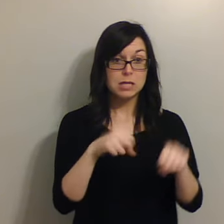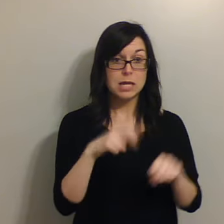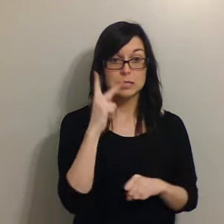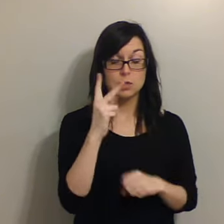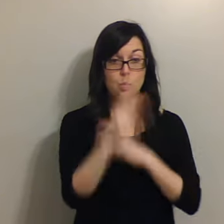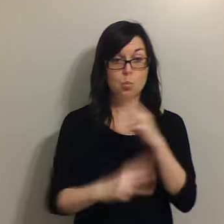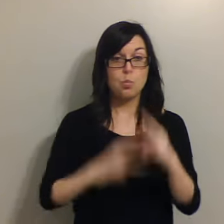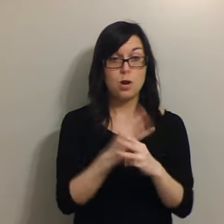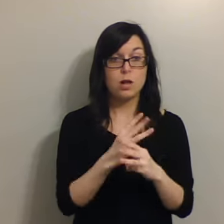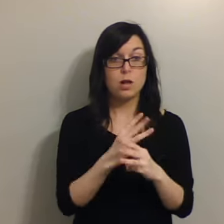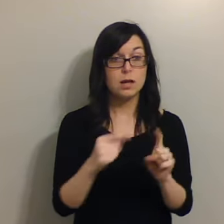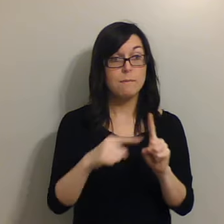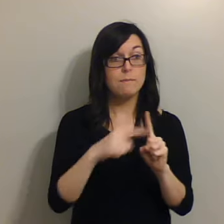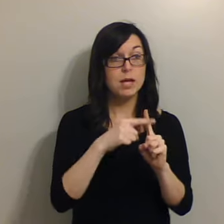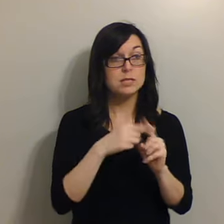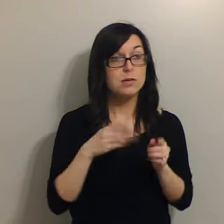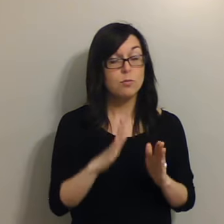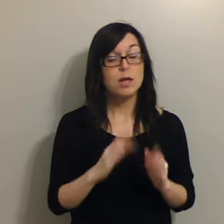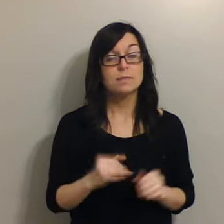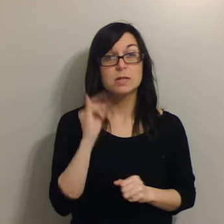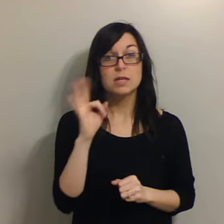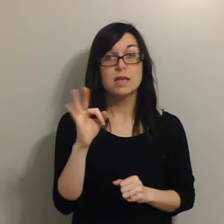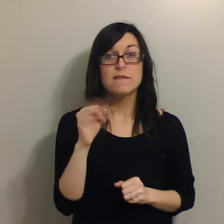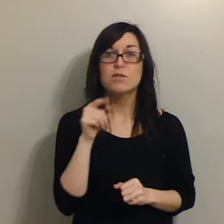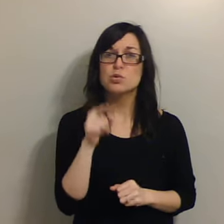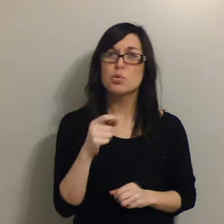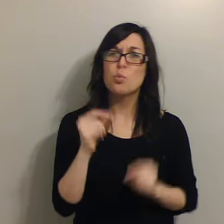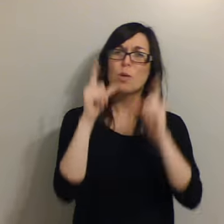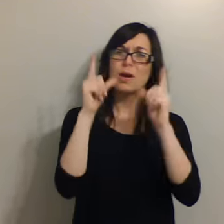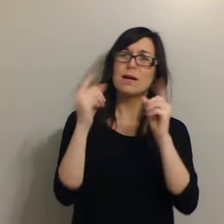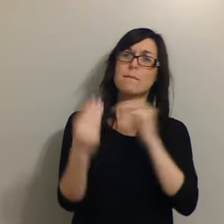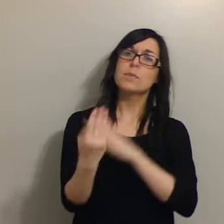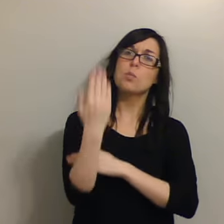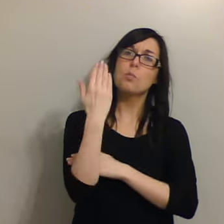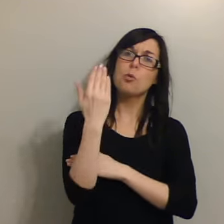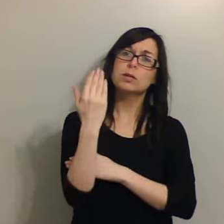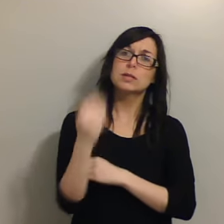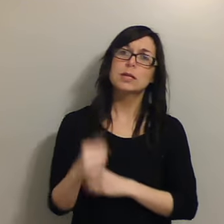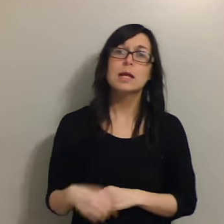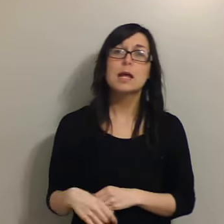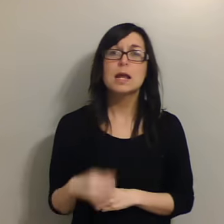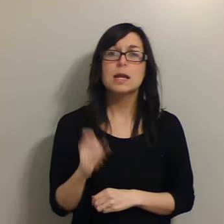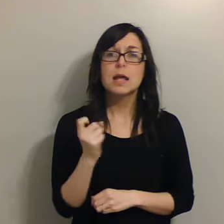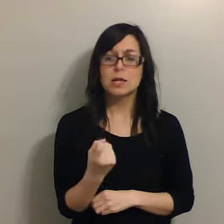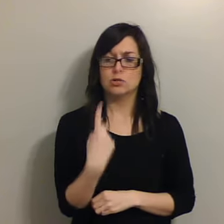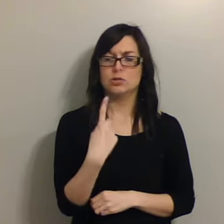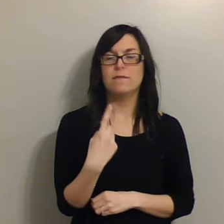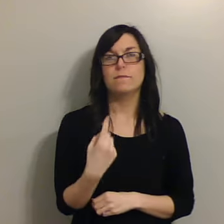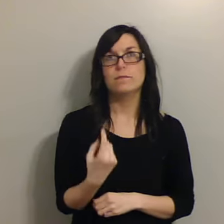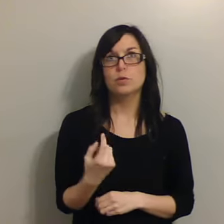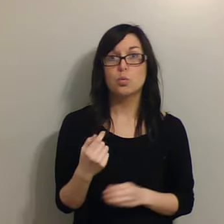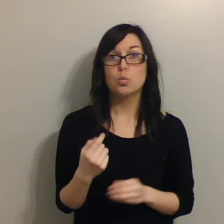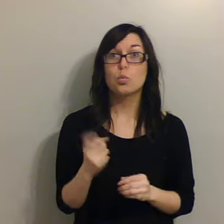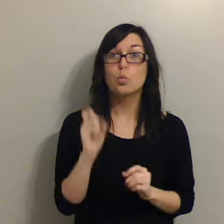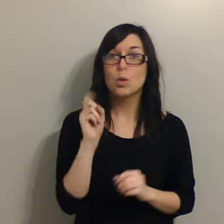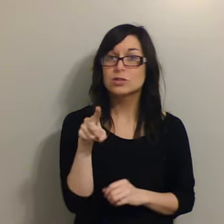when you first wake up in the morning, do you ask yourself questions like this? Where do I have to deal with them? What